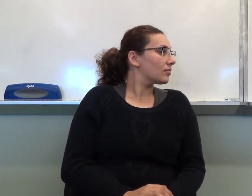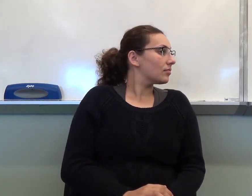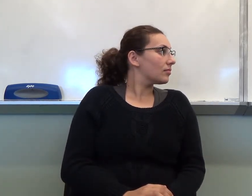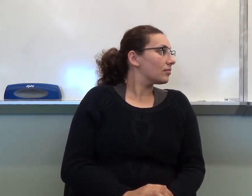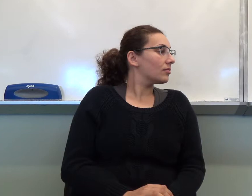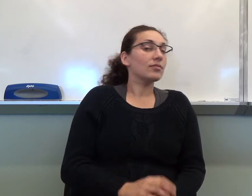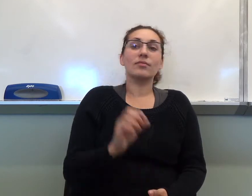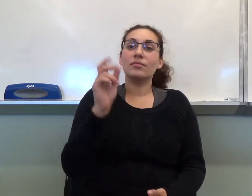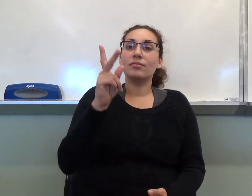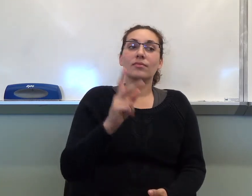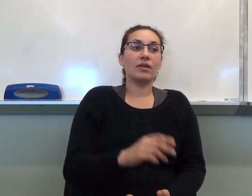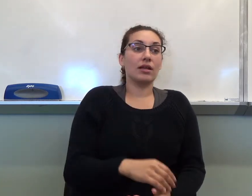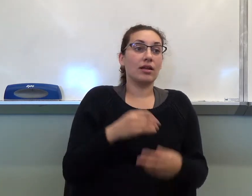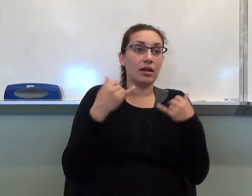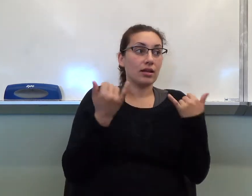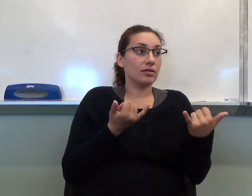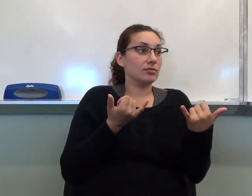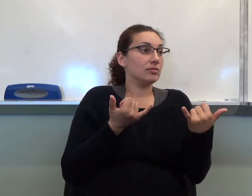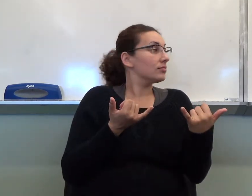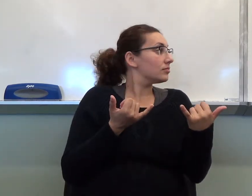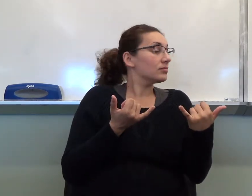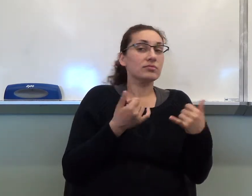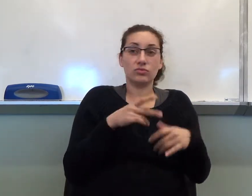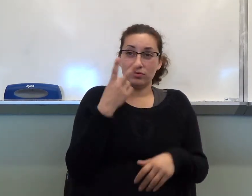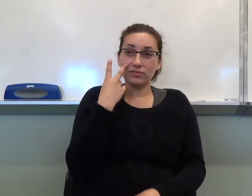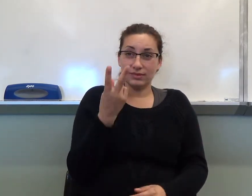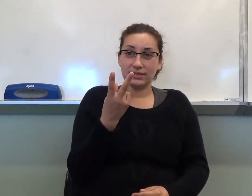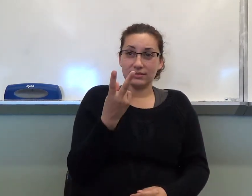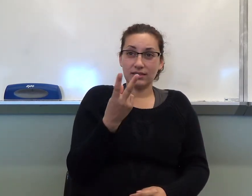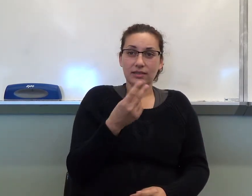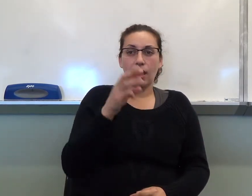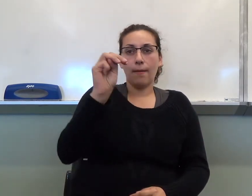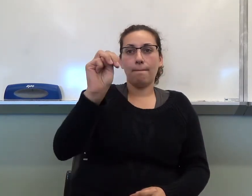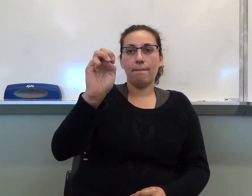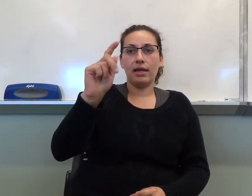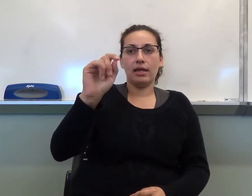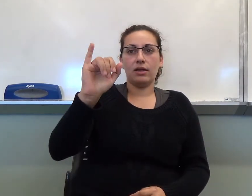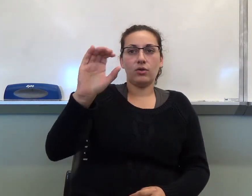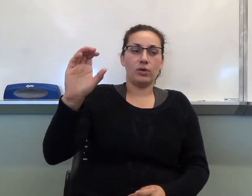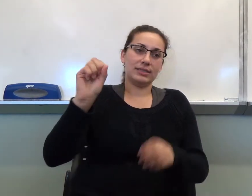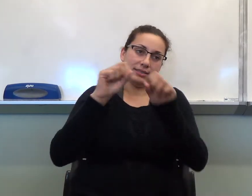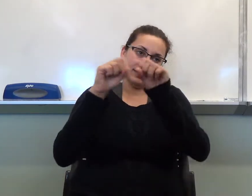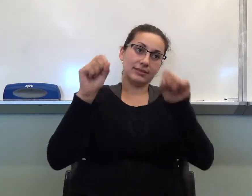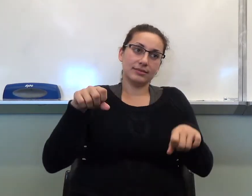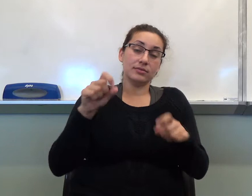Okay, now, you've seen the metric system. Conversions are much easier.